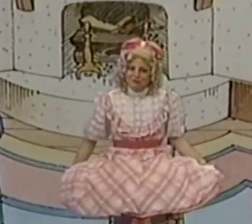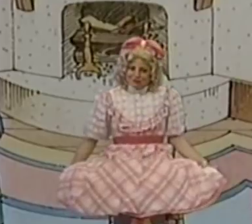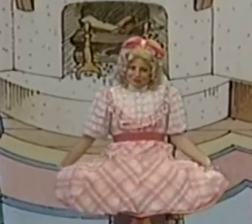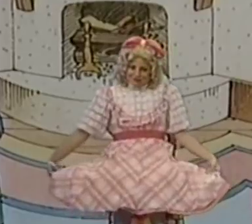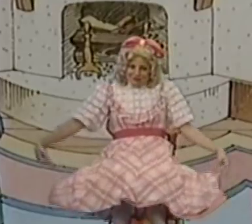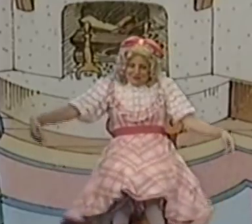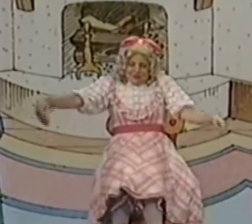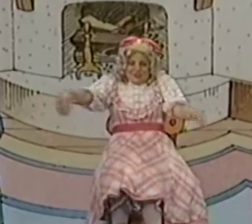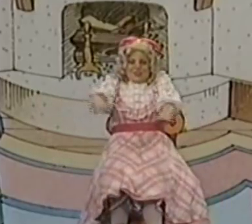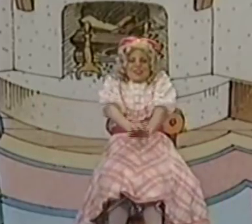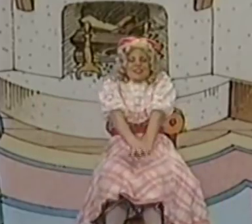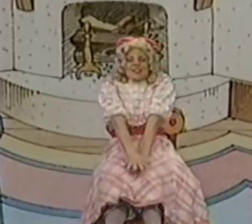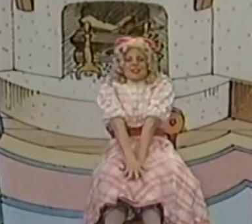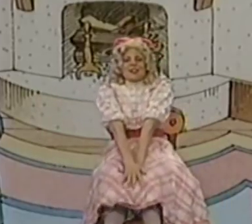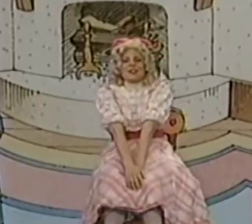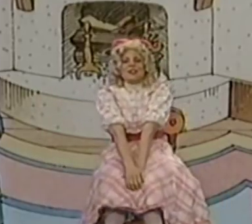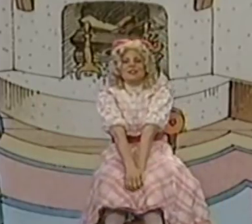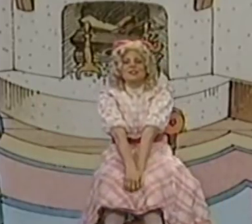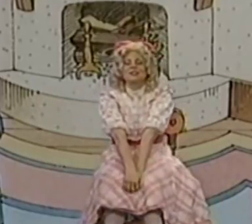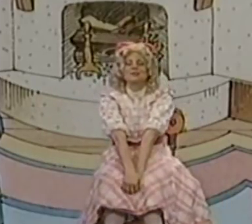But when she sat down, the chair was too small.